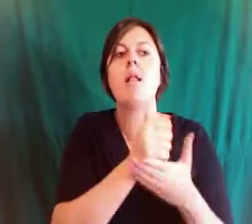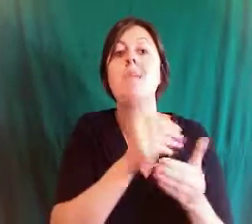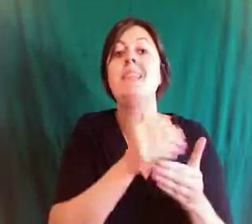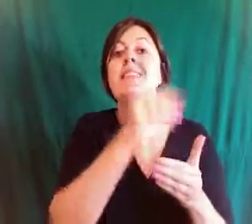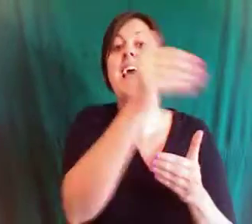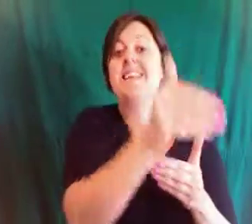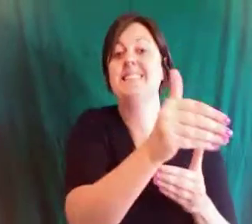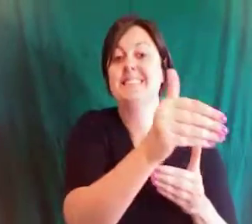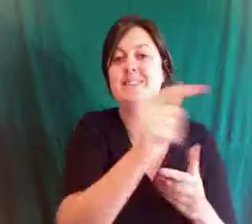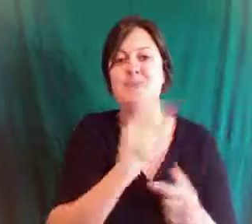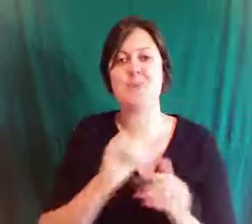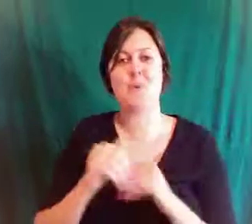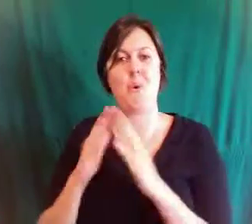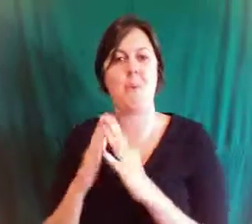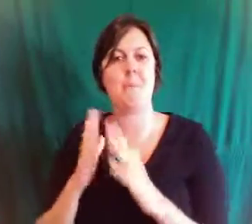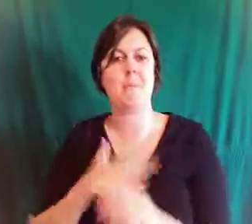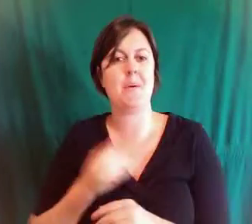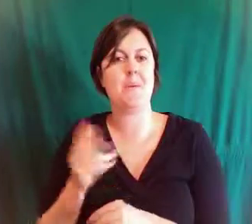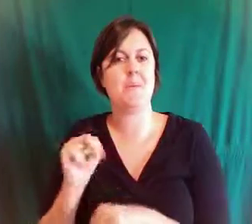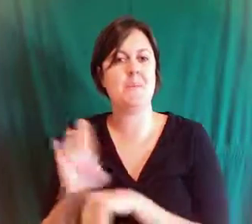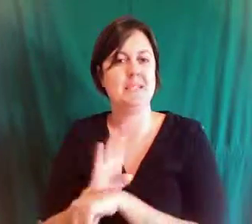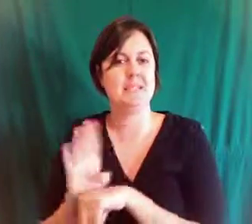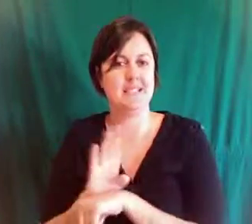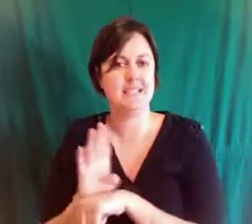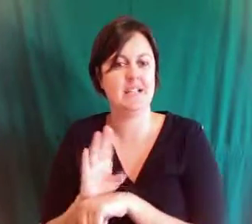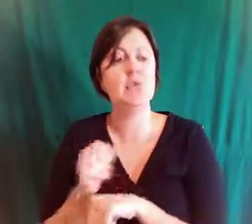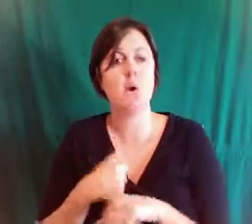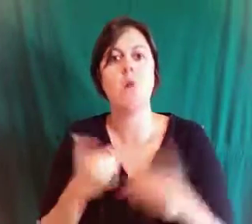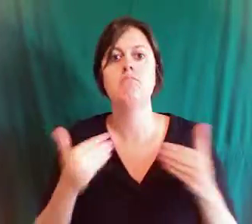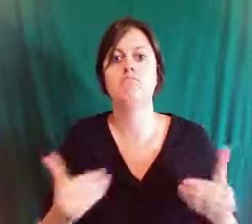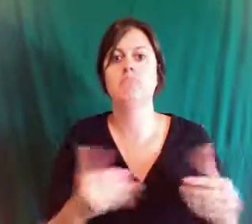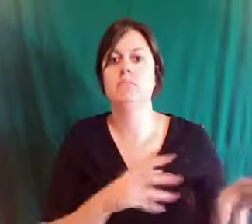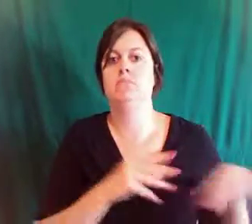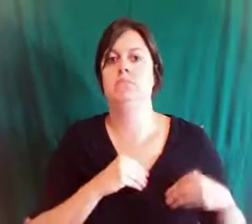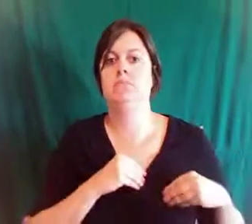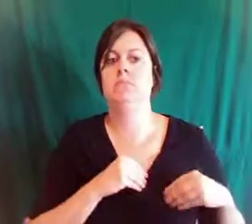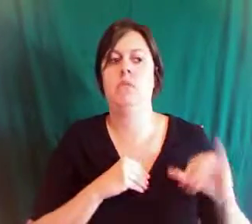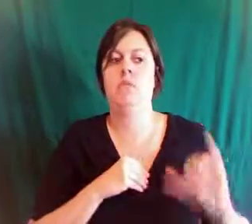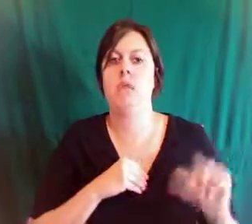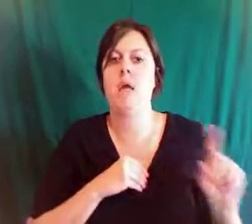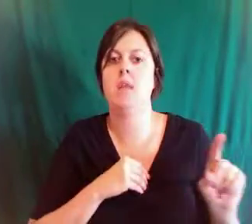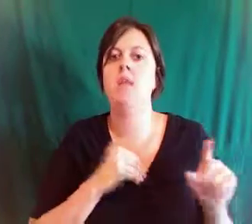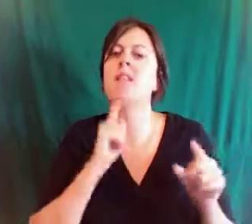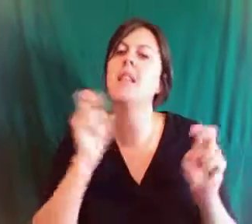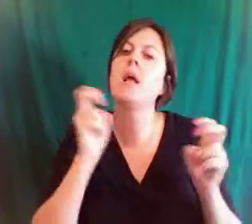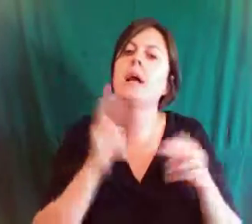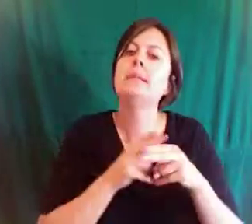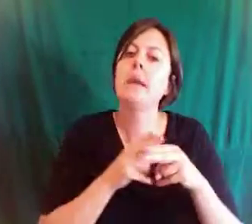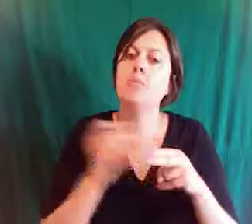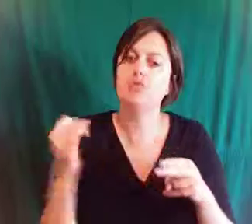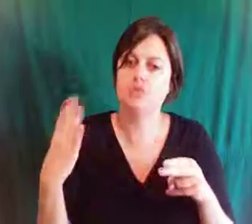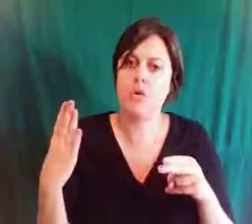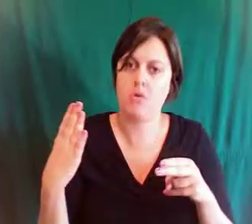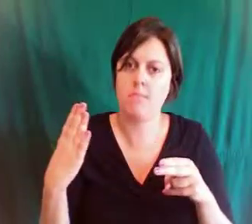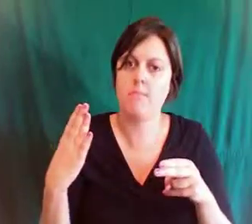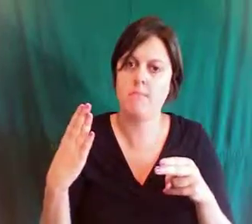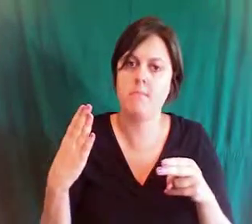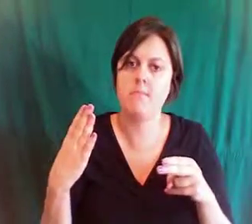business. So I did take that job, the interim job, and it did make a big difference for the success